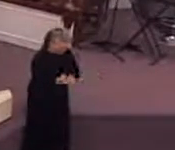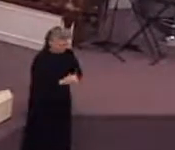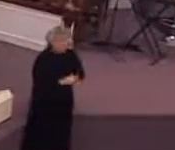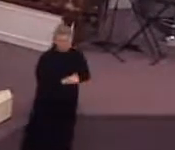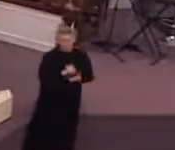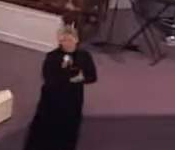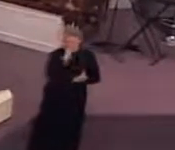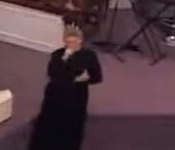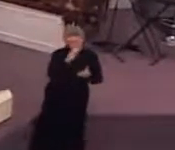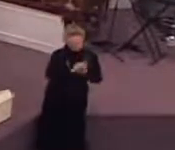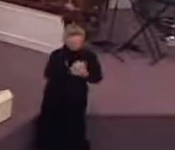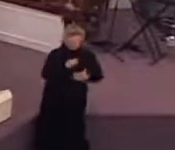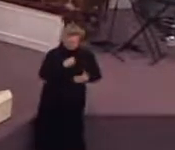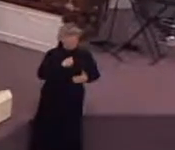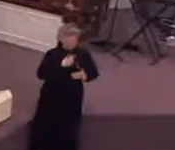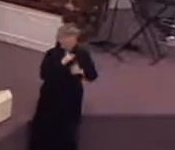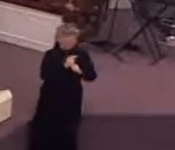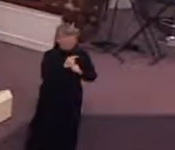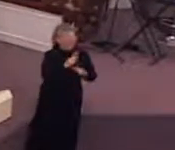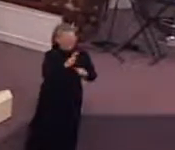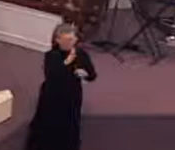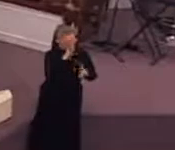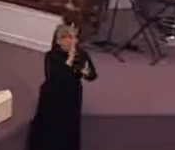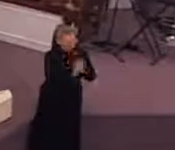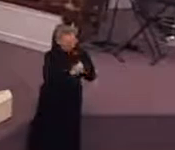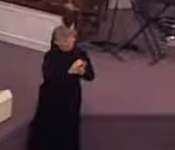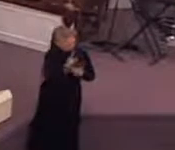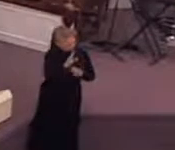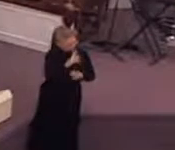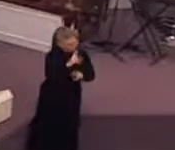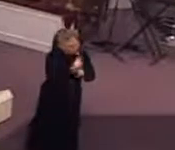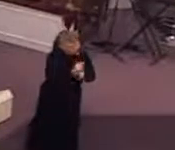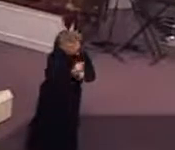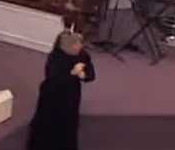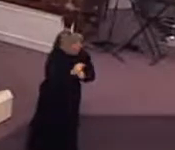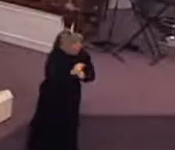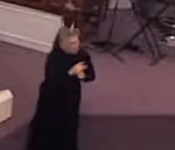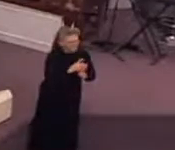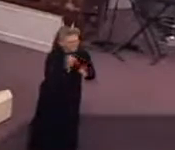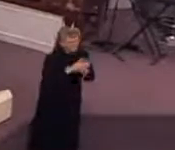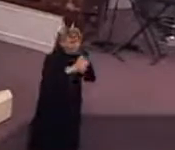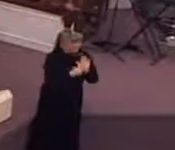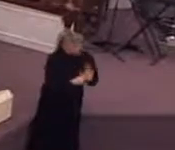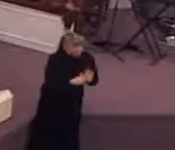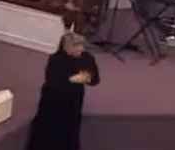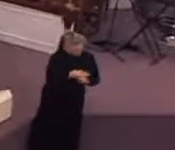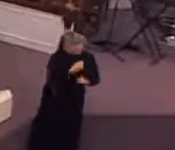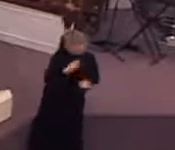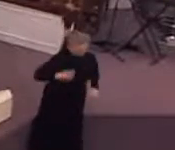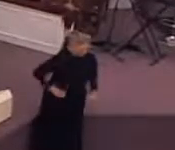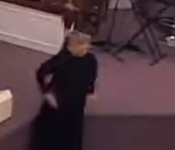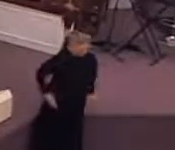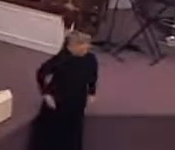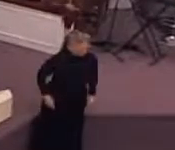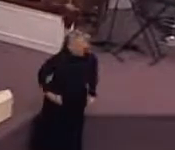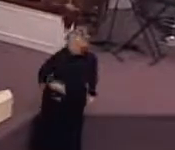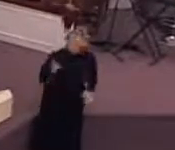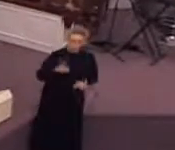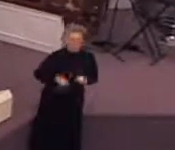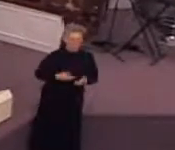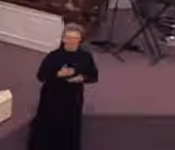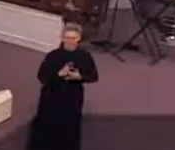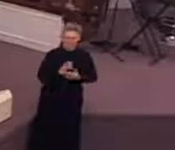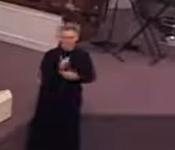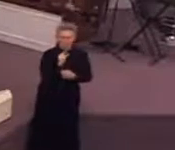Come on, I don't believe in self tongues. I believe in Holy Ghost tongues. I believe in a spiritual manifestations of God. We can't allow a